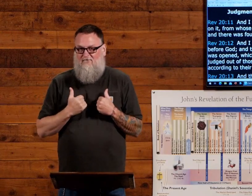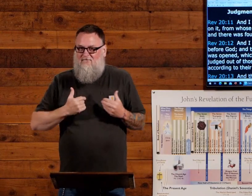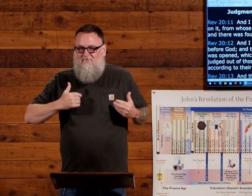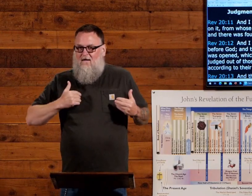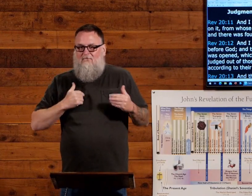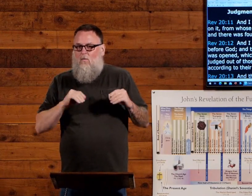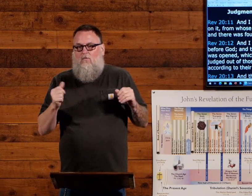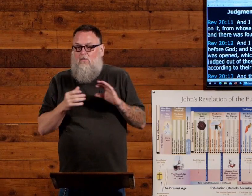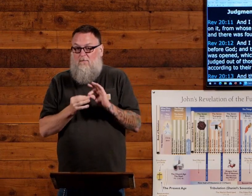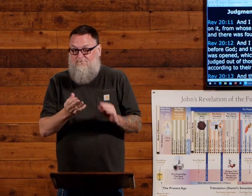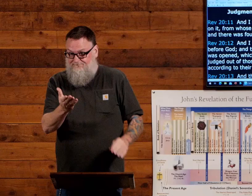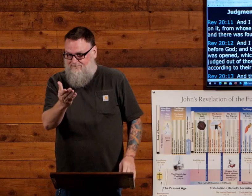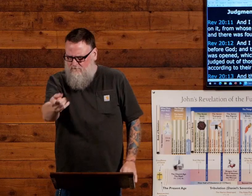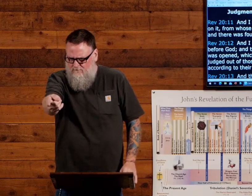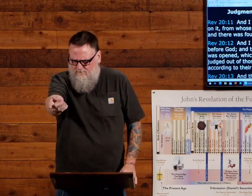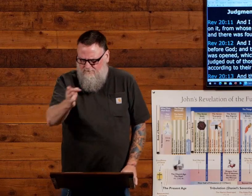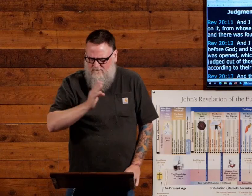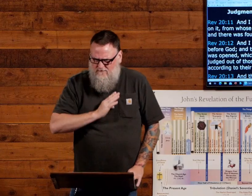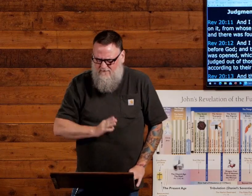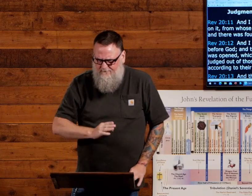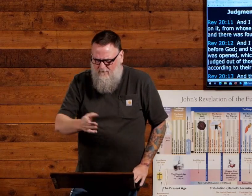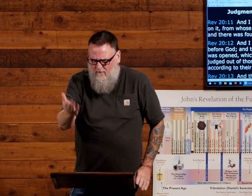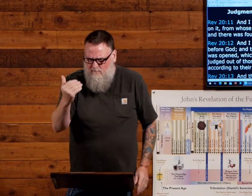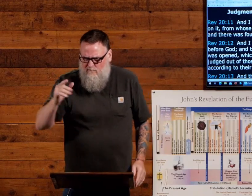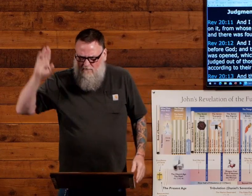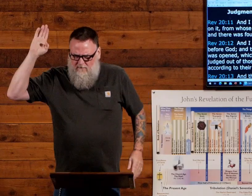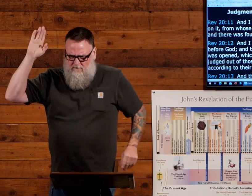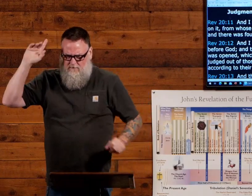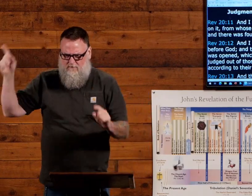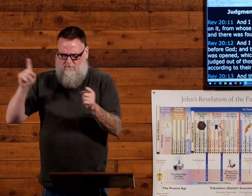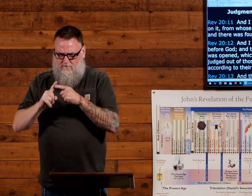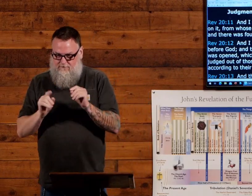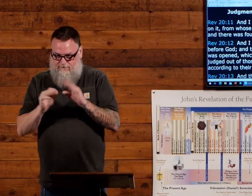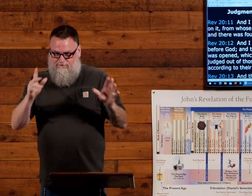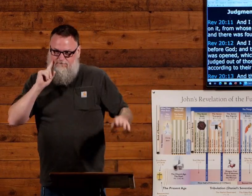That's the only answer I could give. Betsy, you have a question.